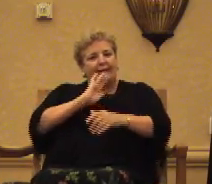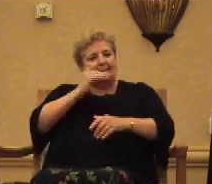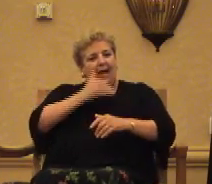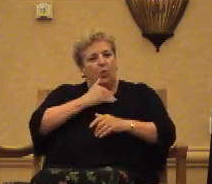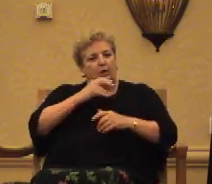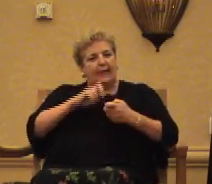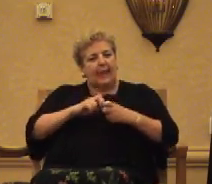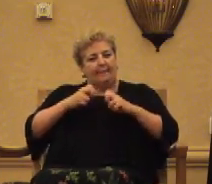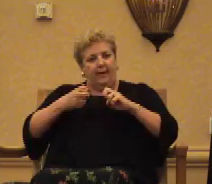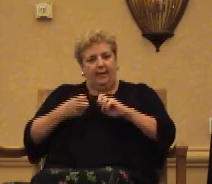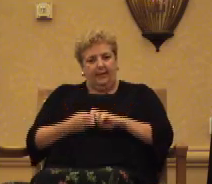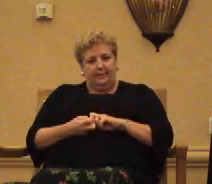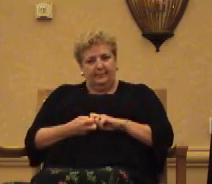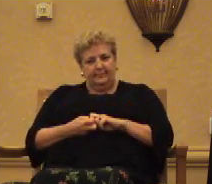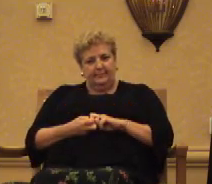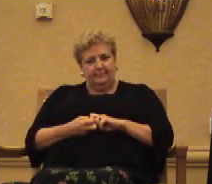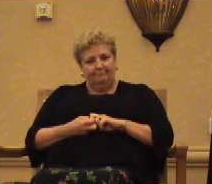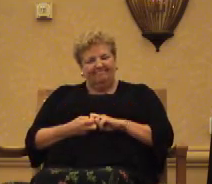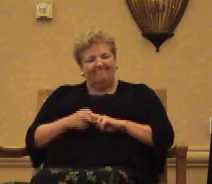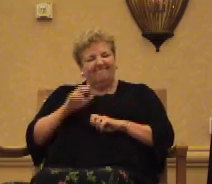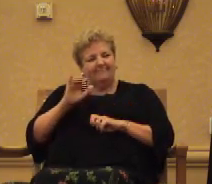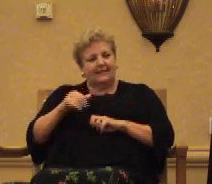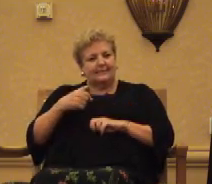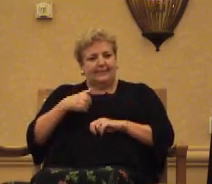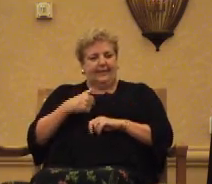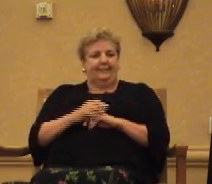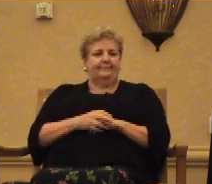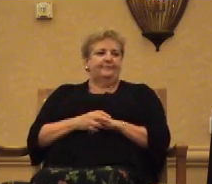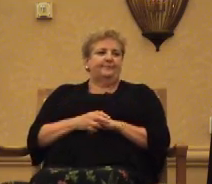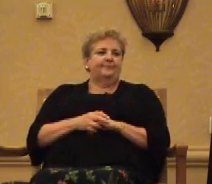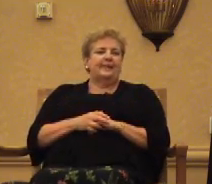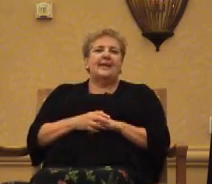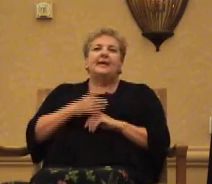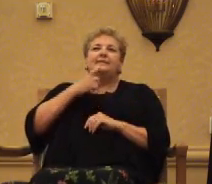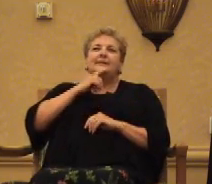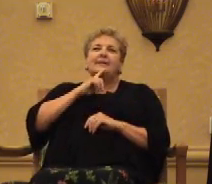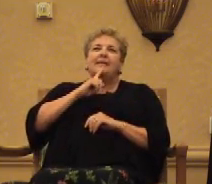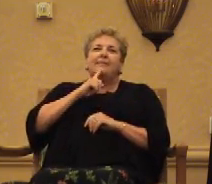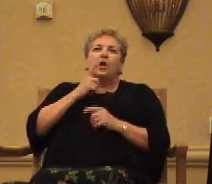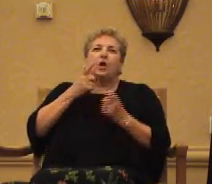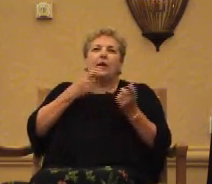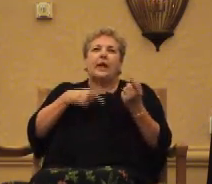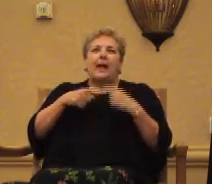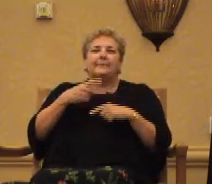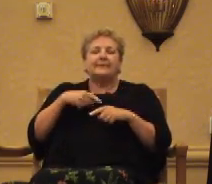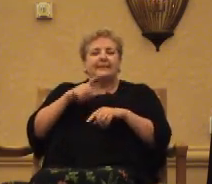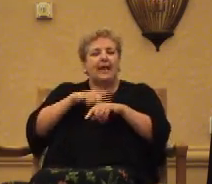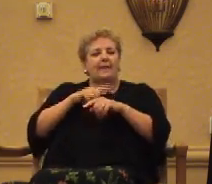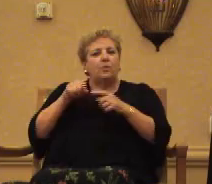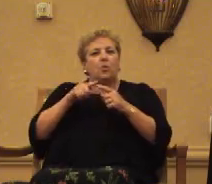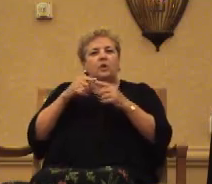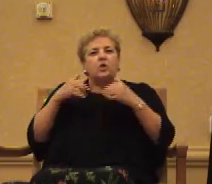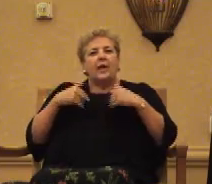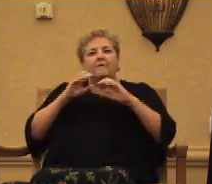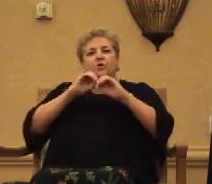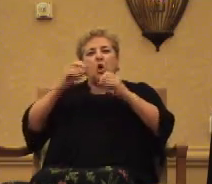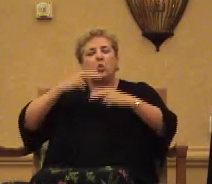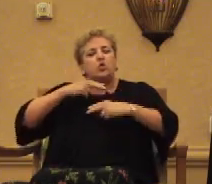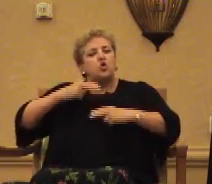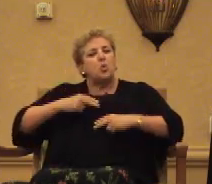that's me. When it says in there comes a time when you have no no human defense, when there's no mental defense,